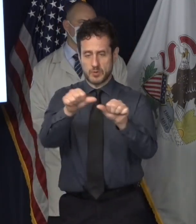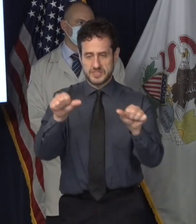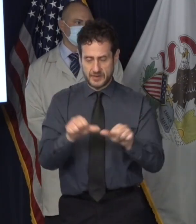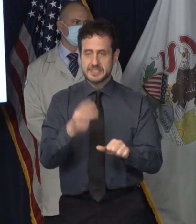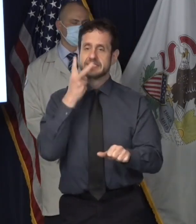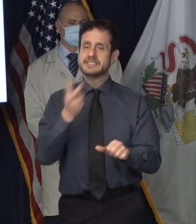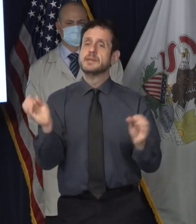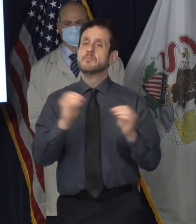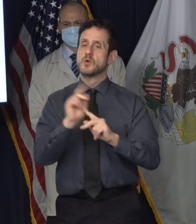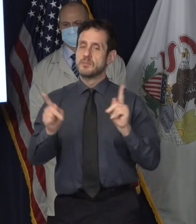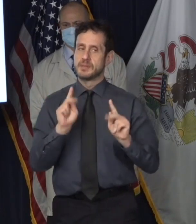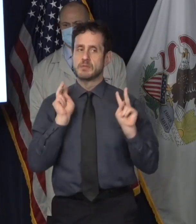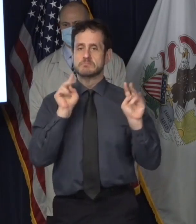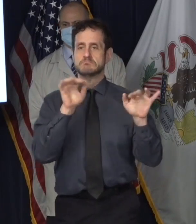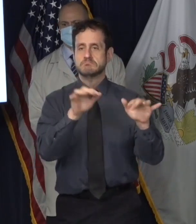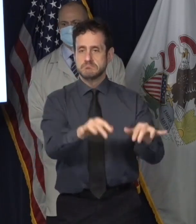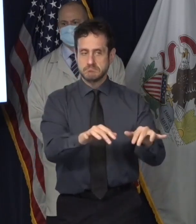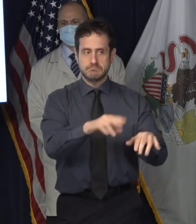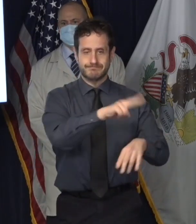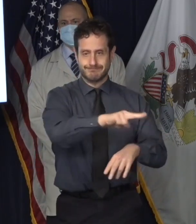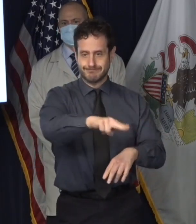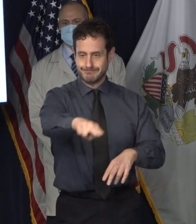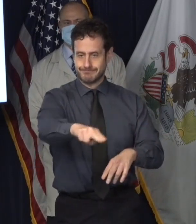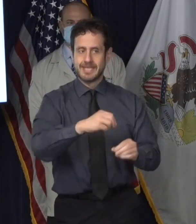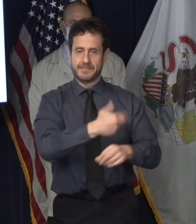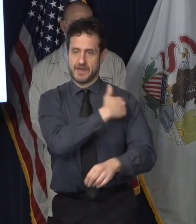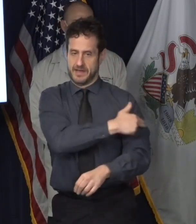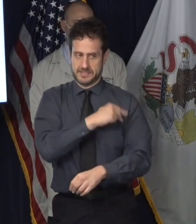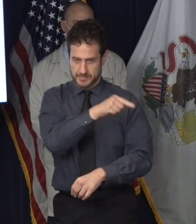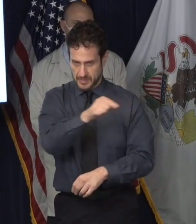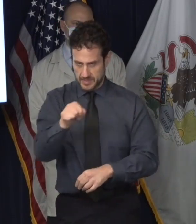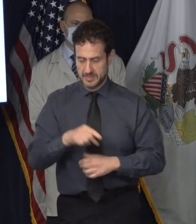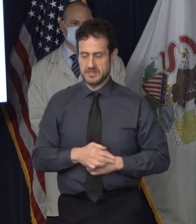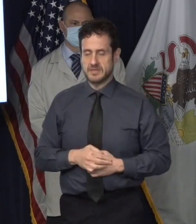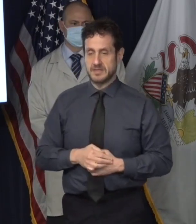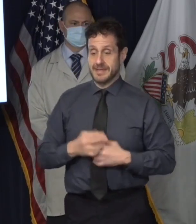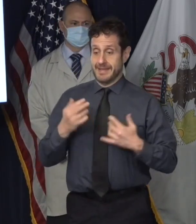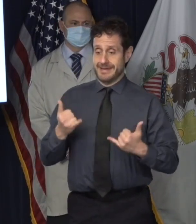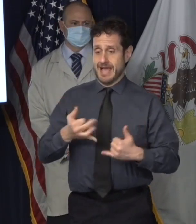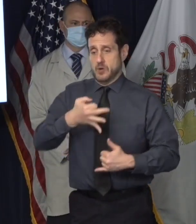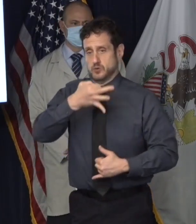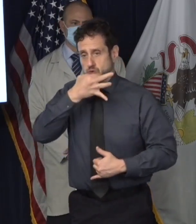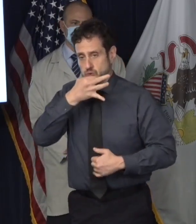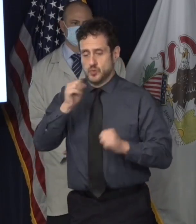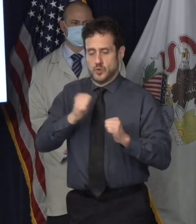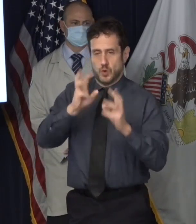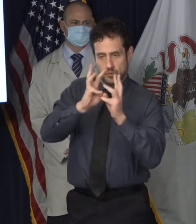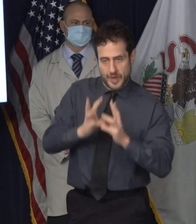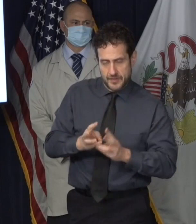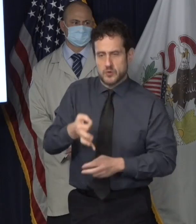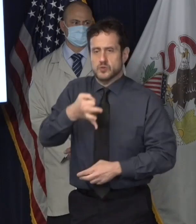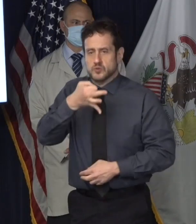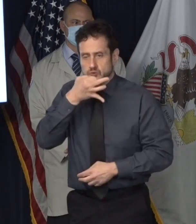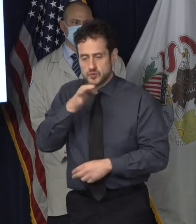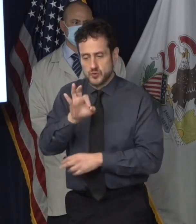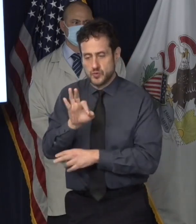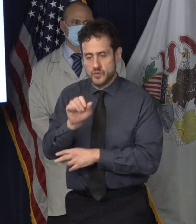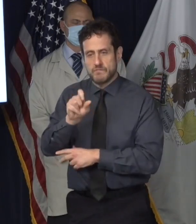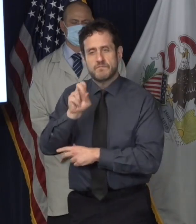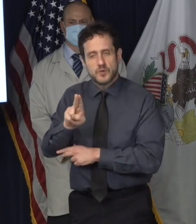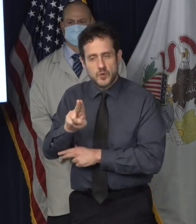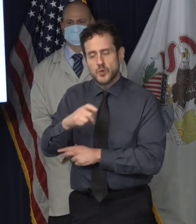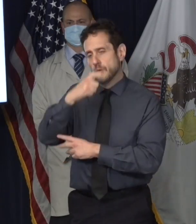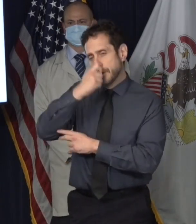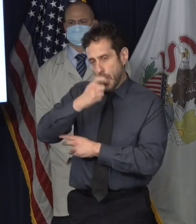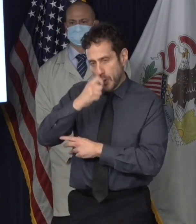hospital admissions. As colder weather approaches and flu season is upon us, we're going to see the rippling